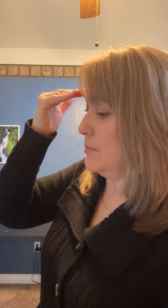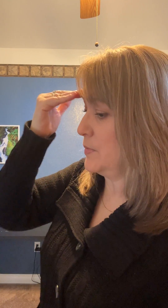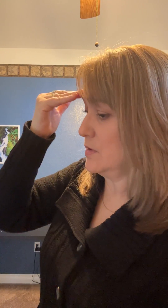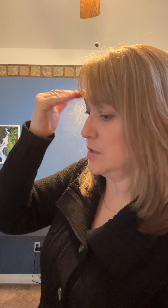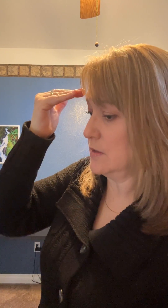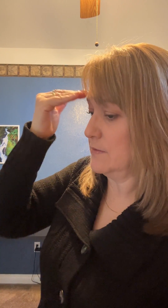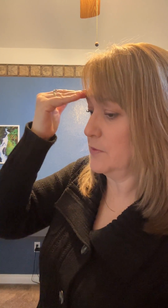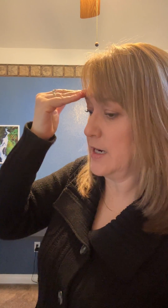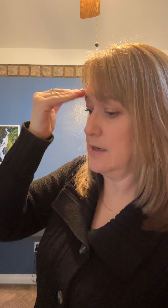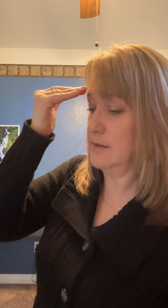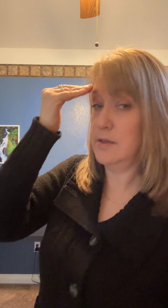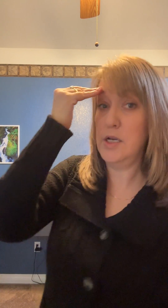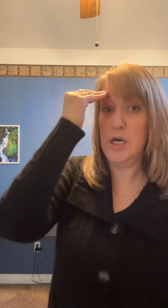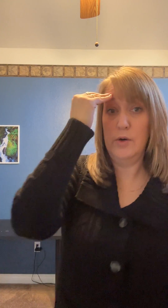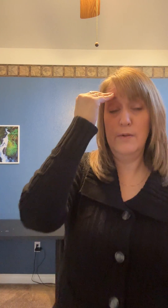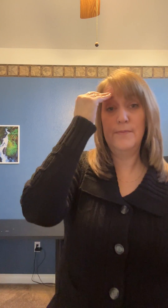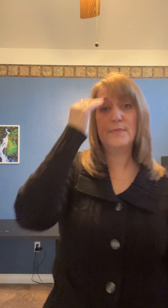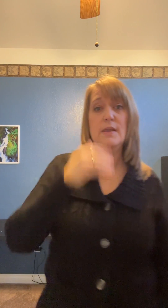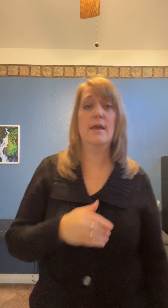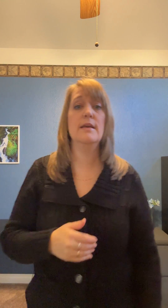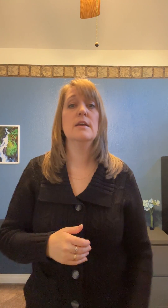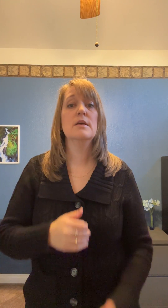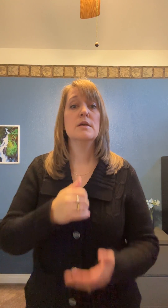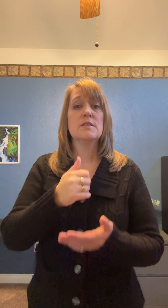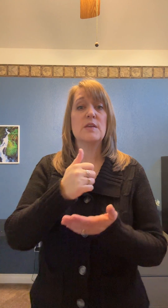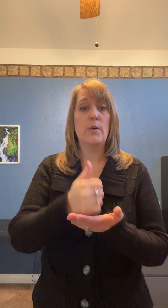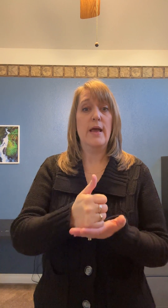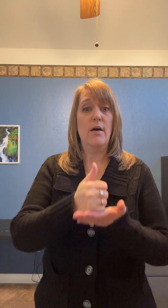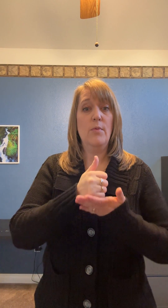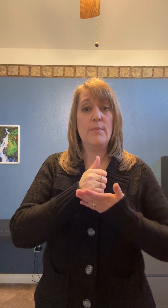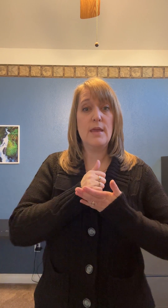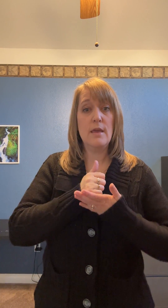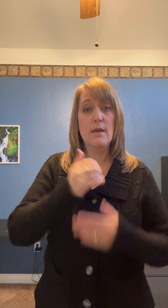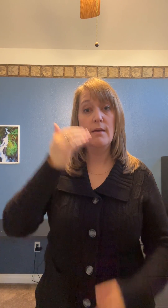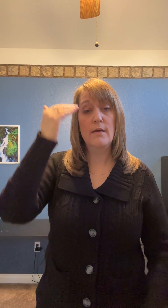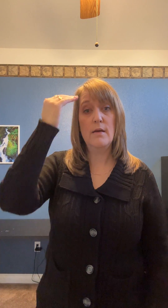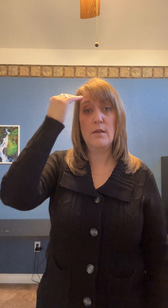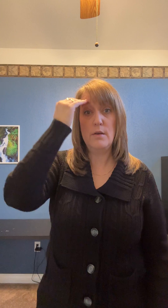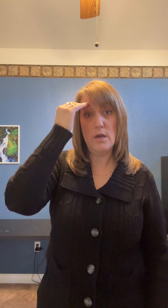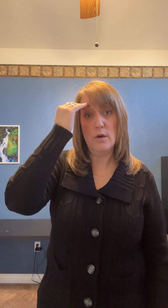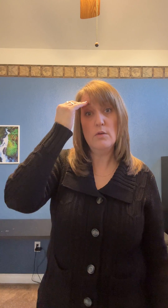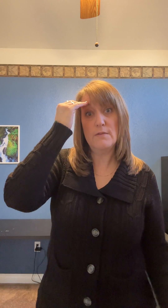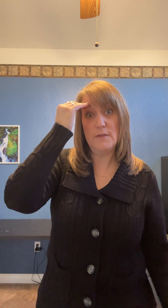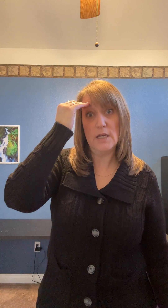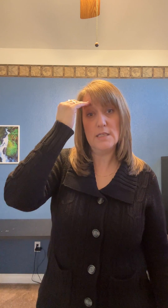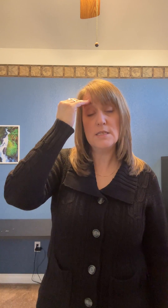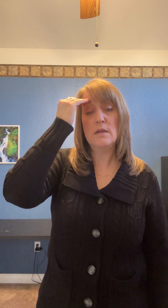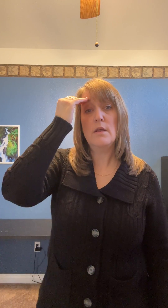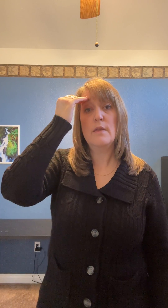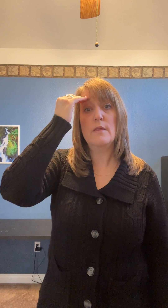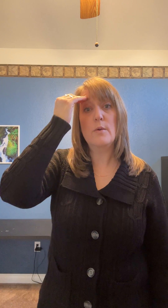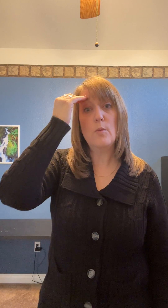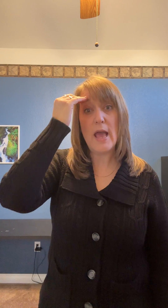on your forehead. Know. Okay. So help me know or find the